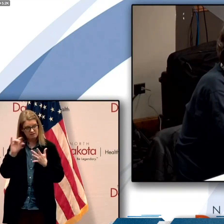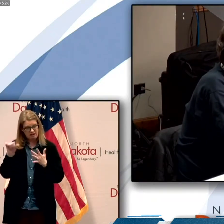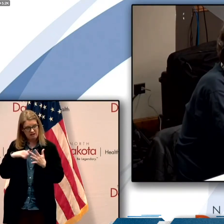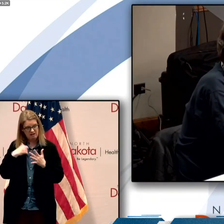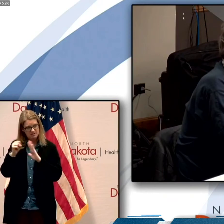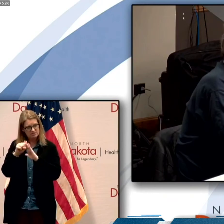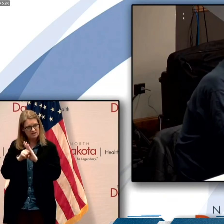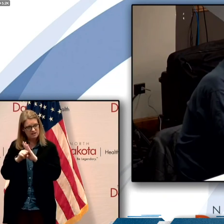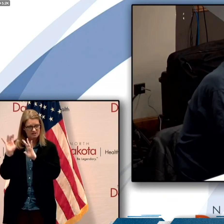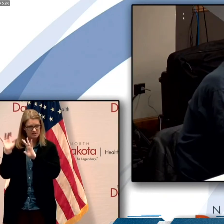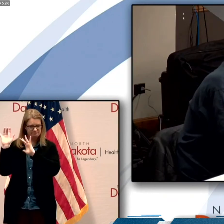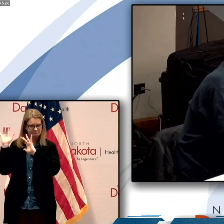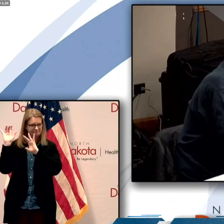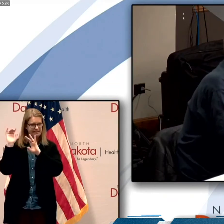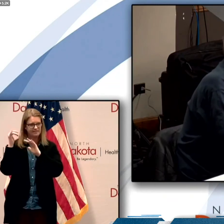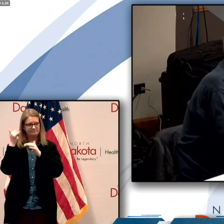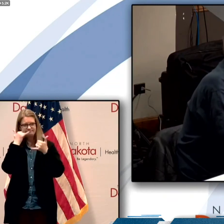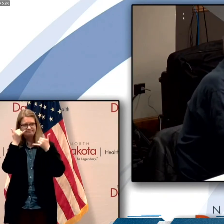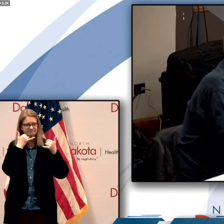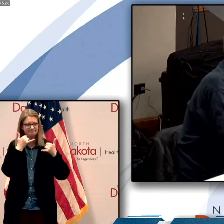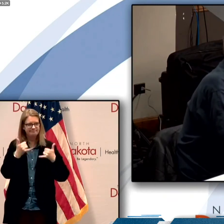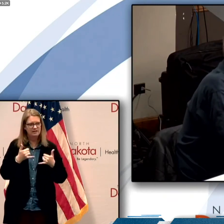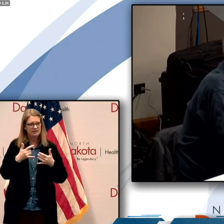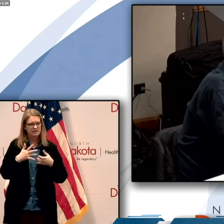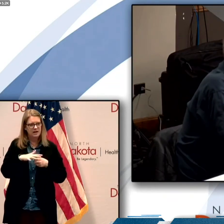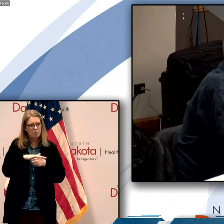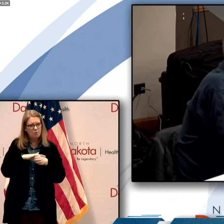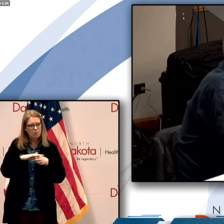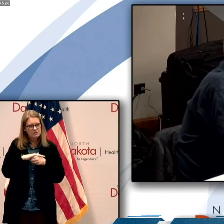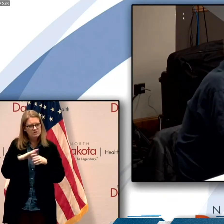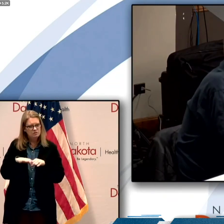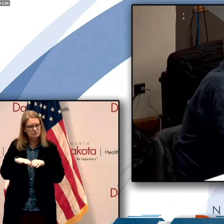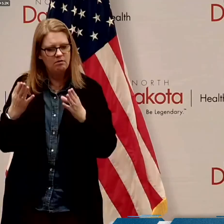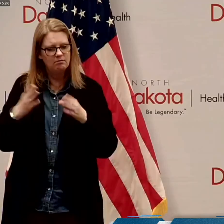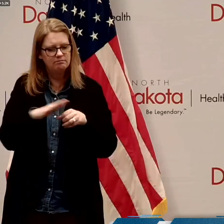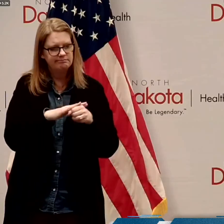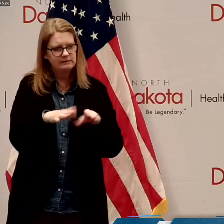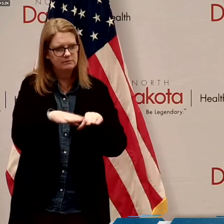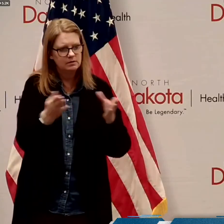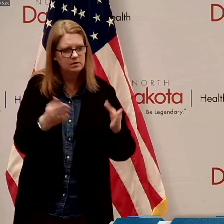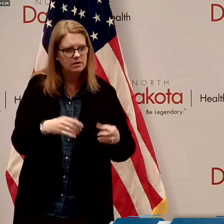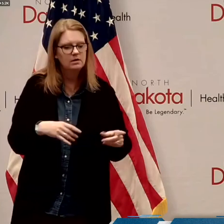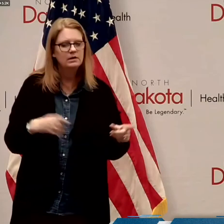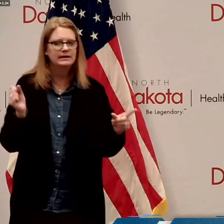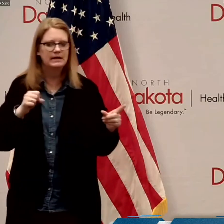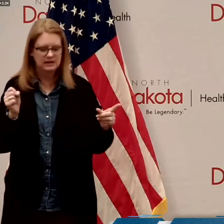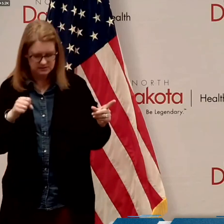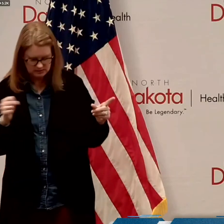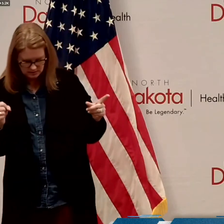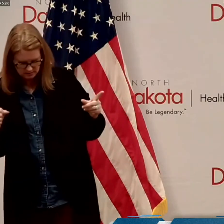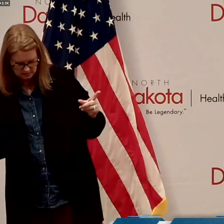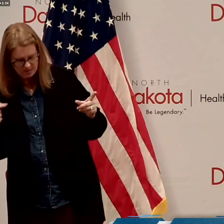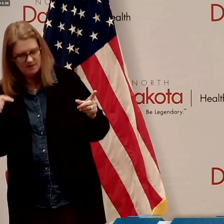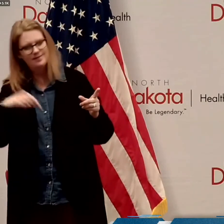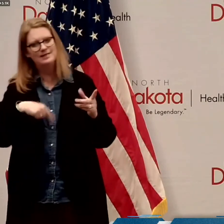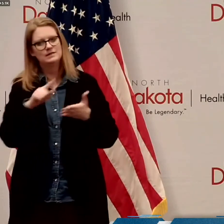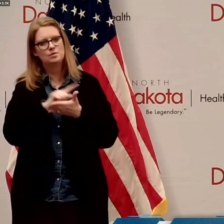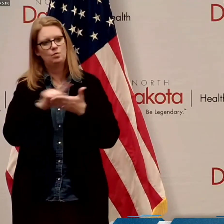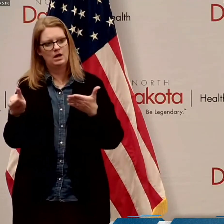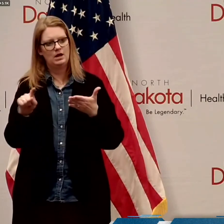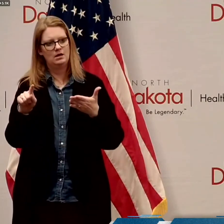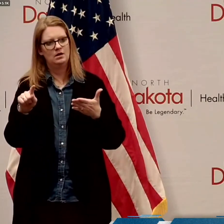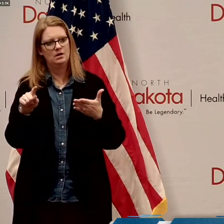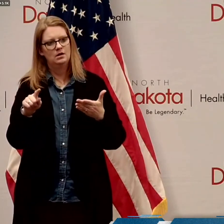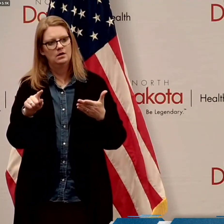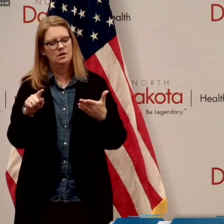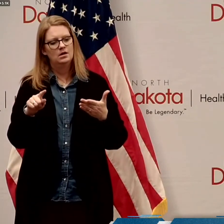here that have you been looking at a regional approach to? We have, and we had a call earlier this week where we had what I'd